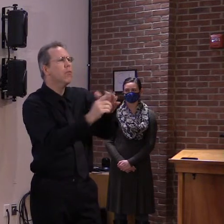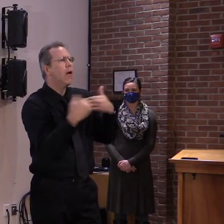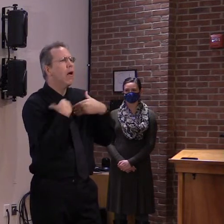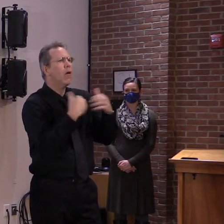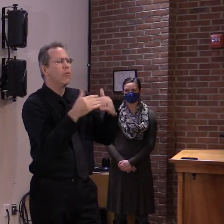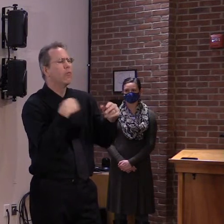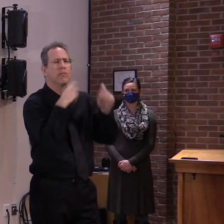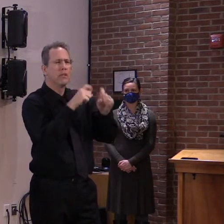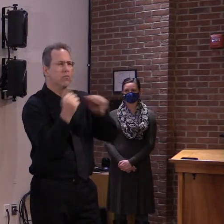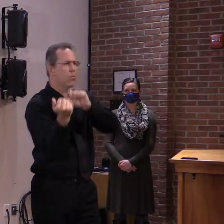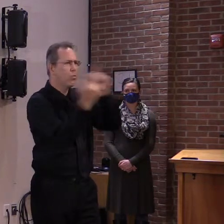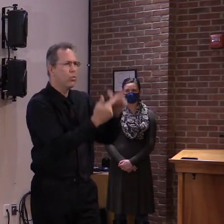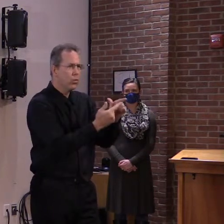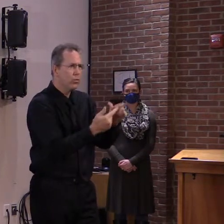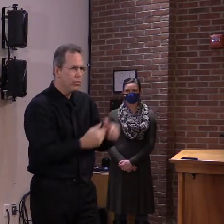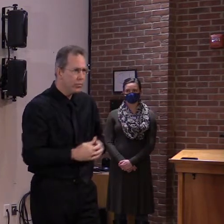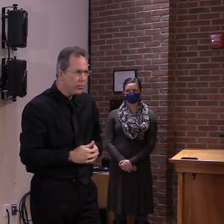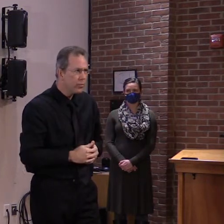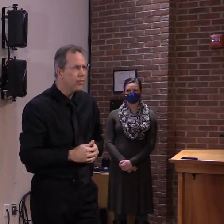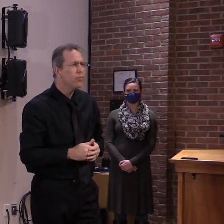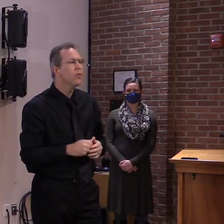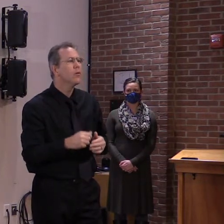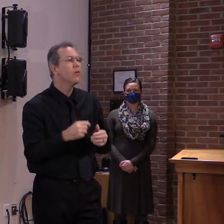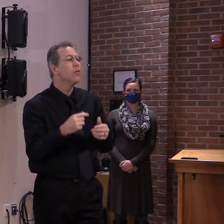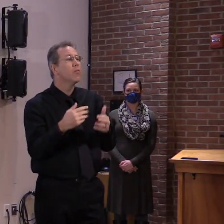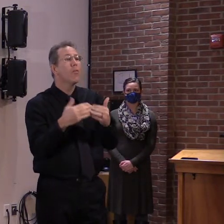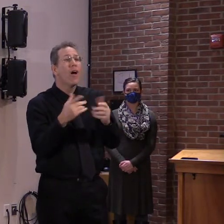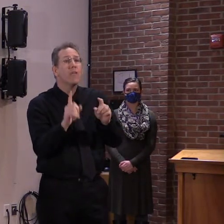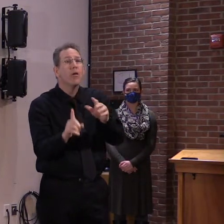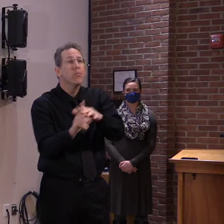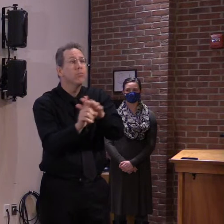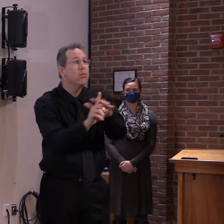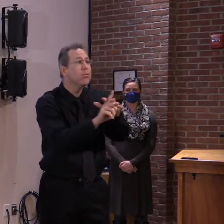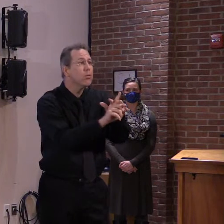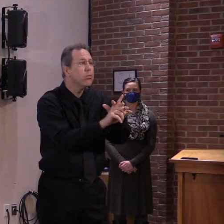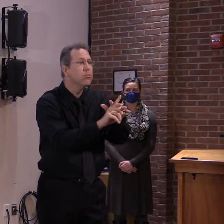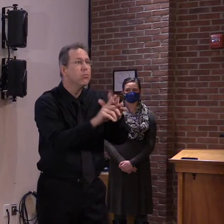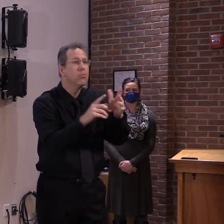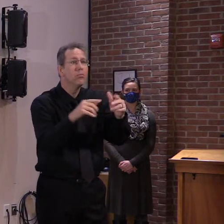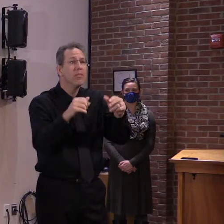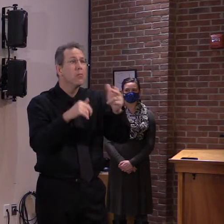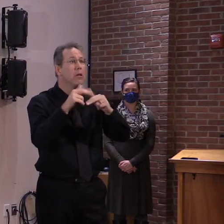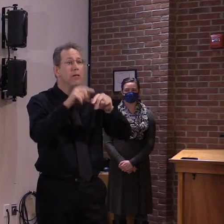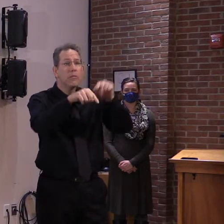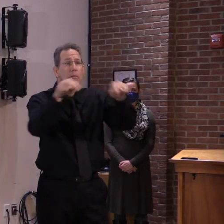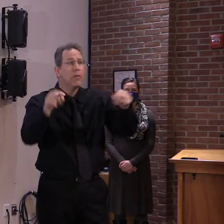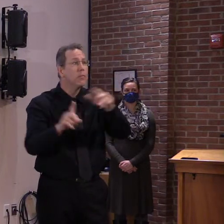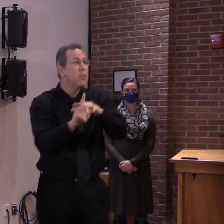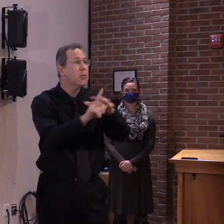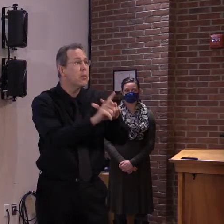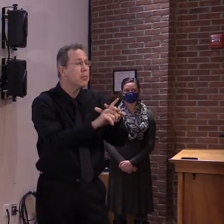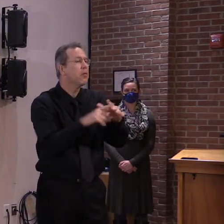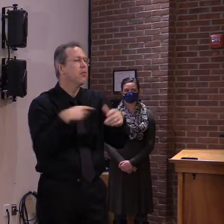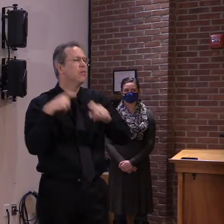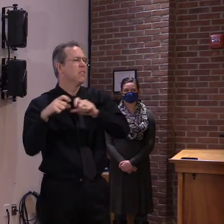multiple outbreaks, we have these situations in multiple places, and that's where they would be placed.